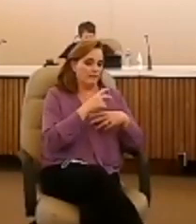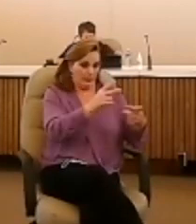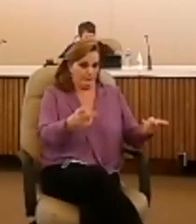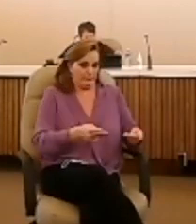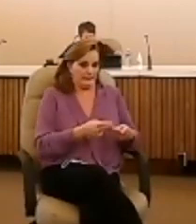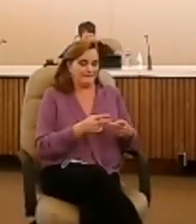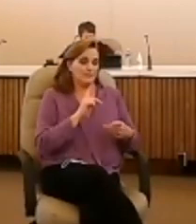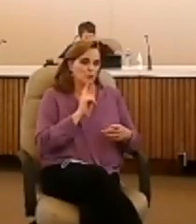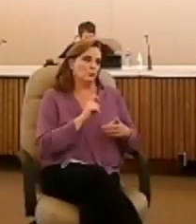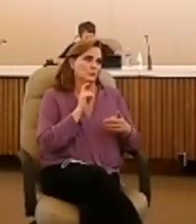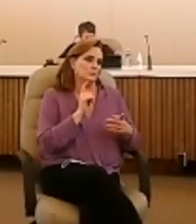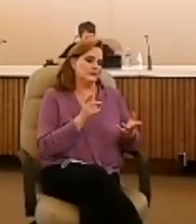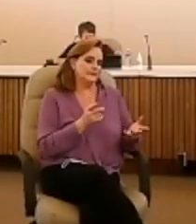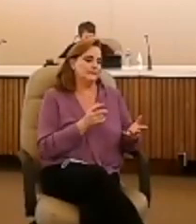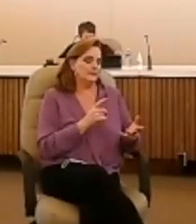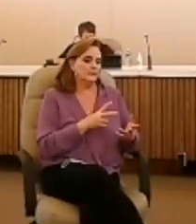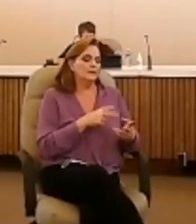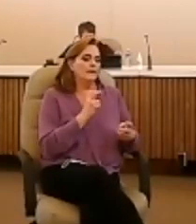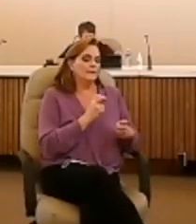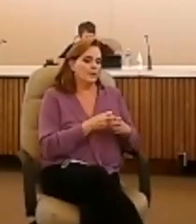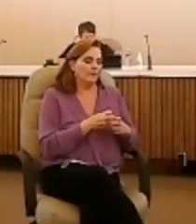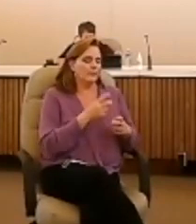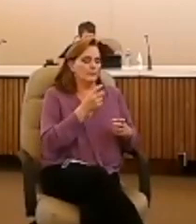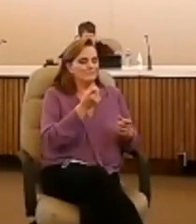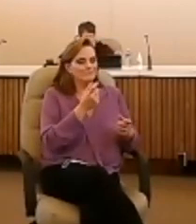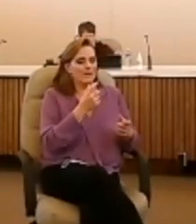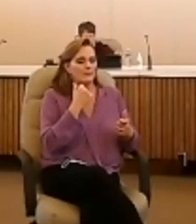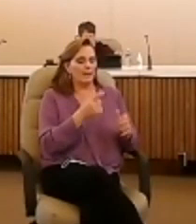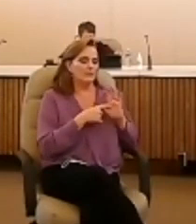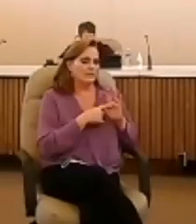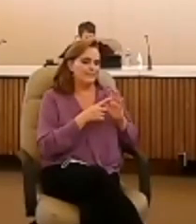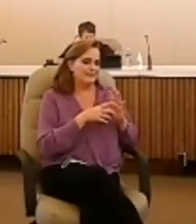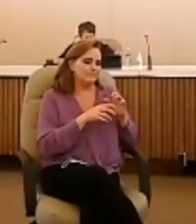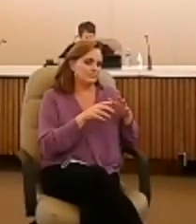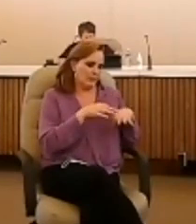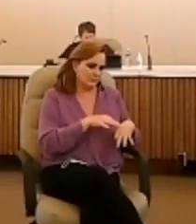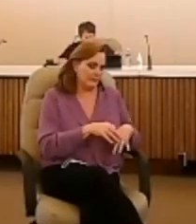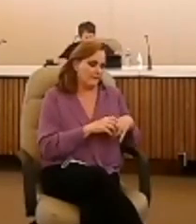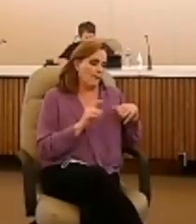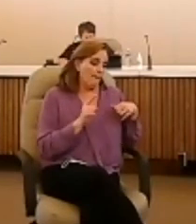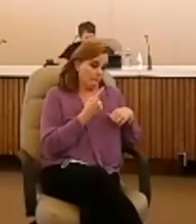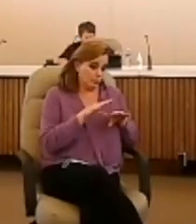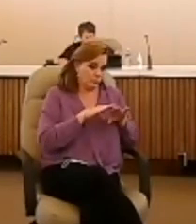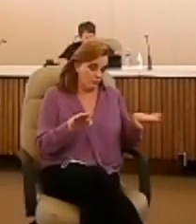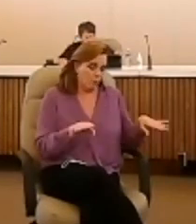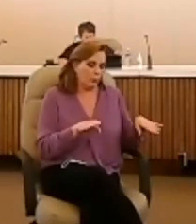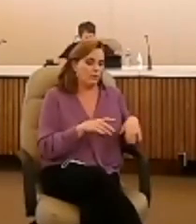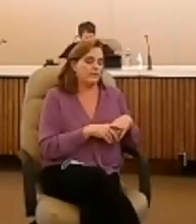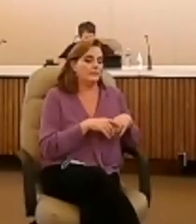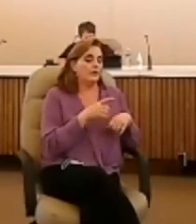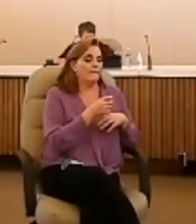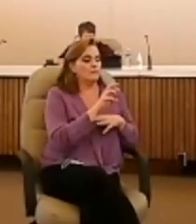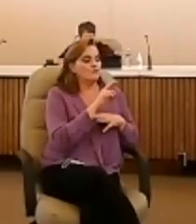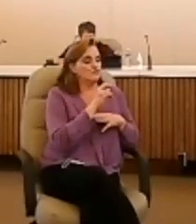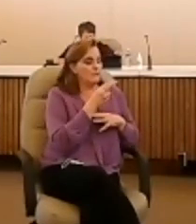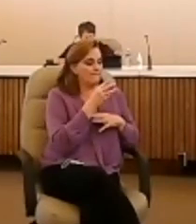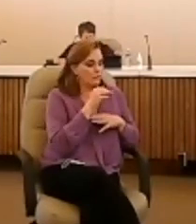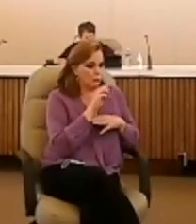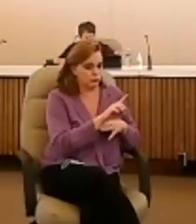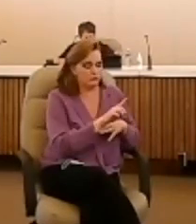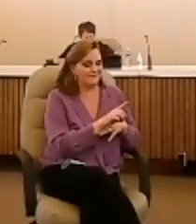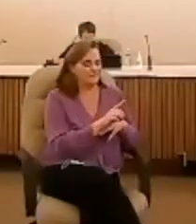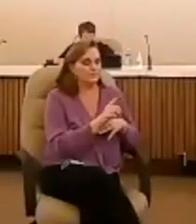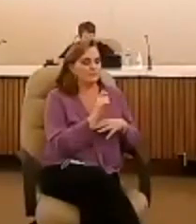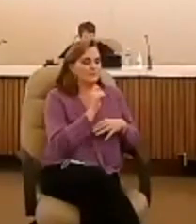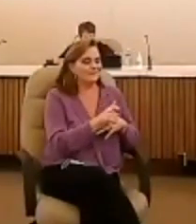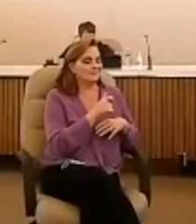application. For reference, the first floor elevation of the Riverwood Tech Campus, this isn't the one that is